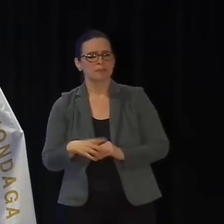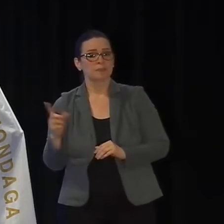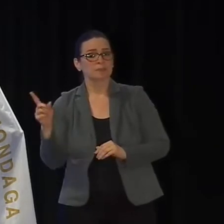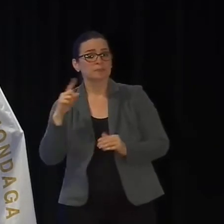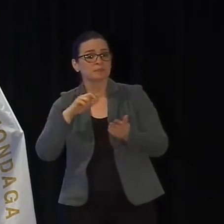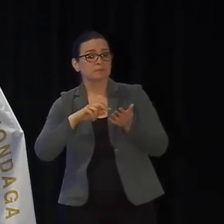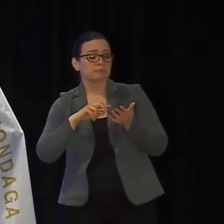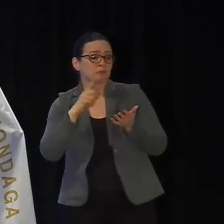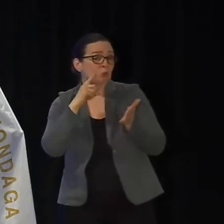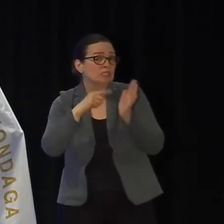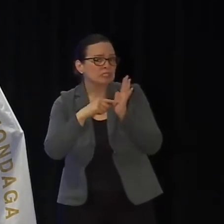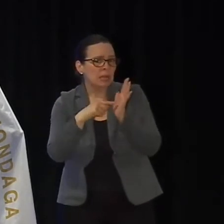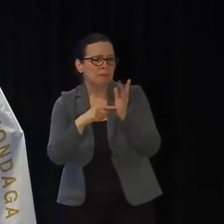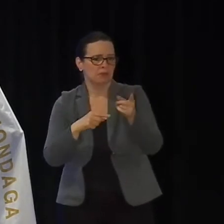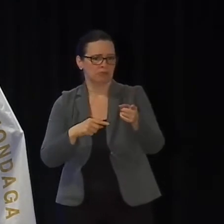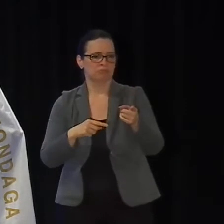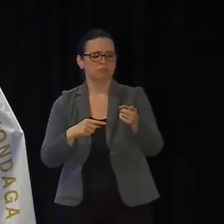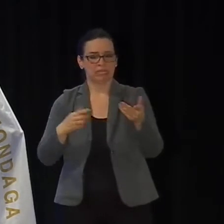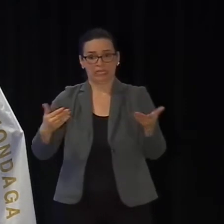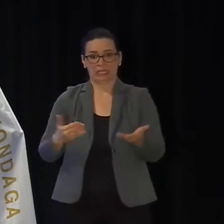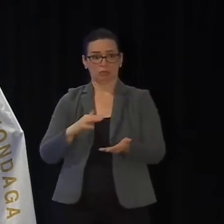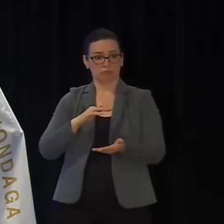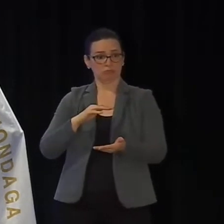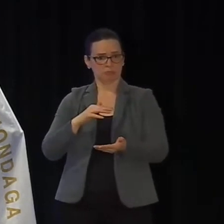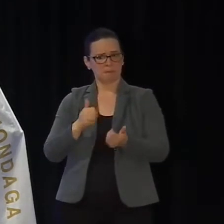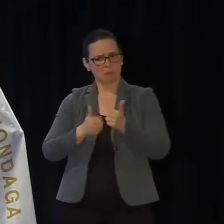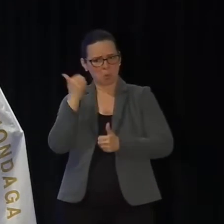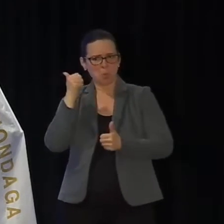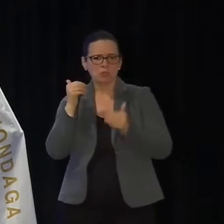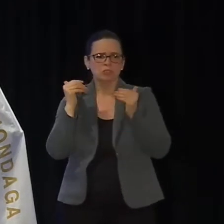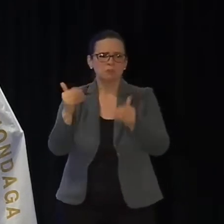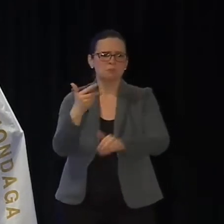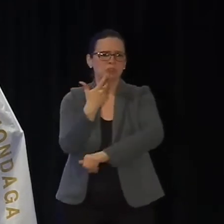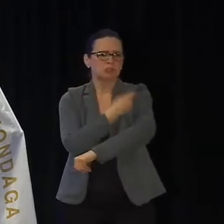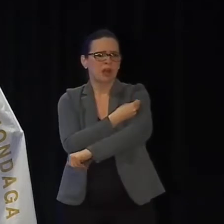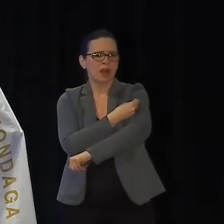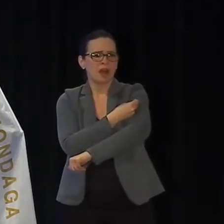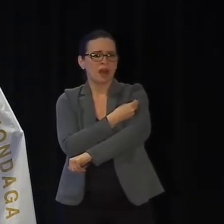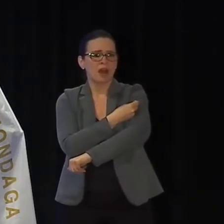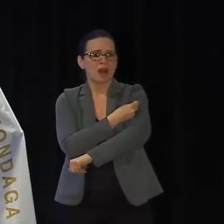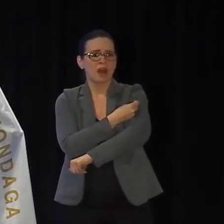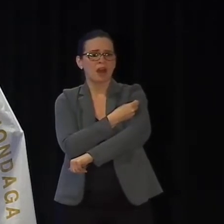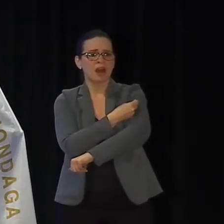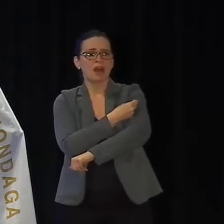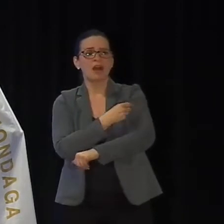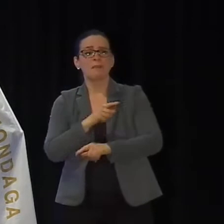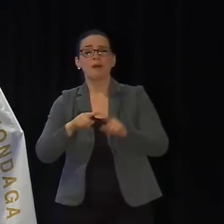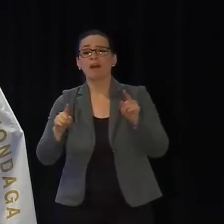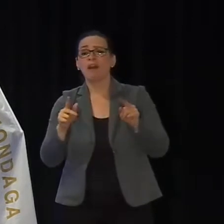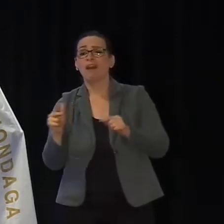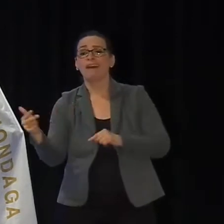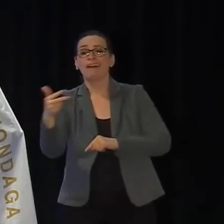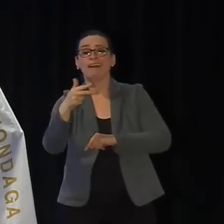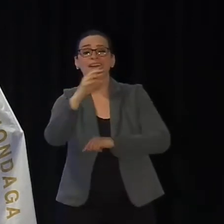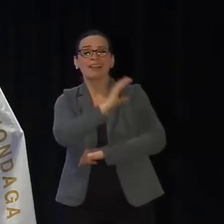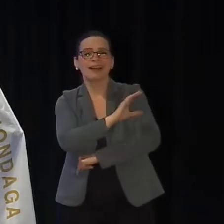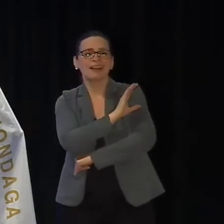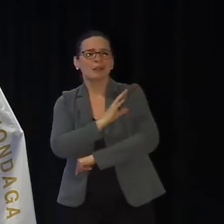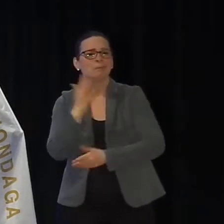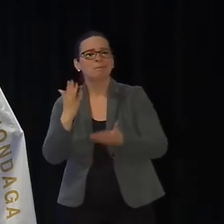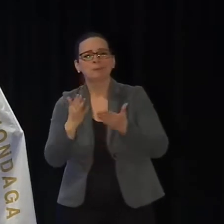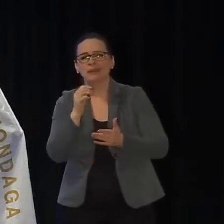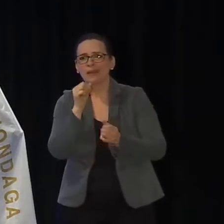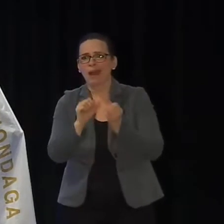I would think that we've always heard that in April the